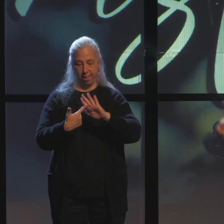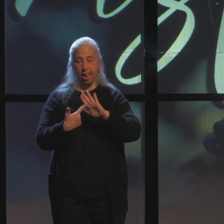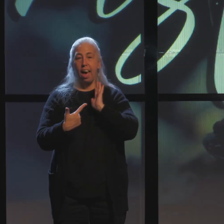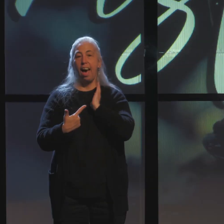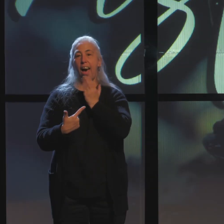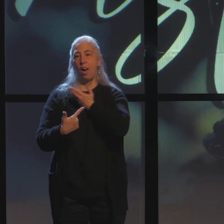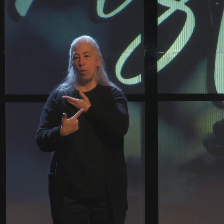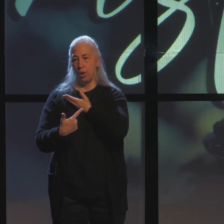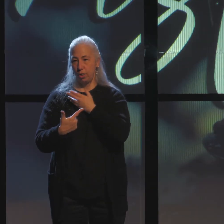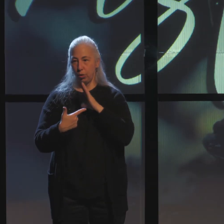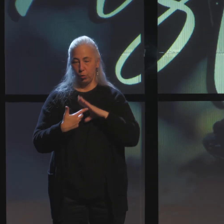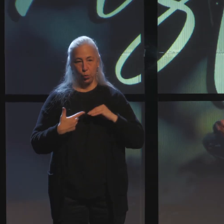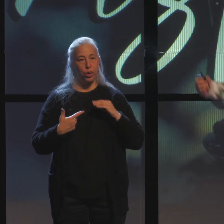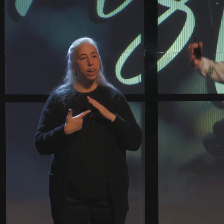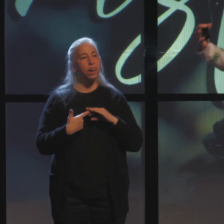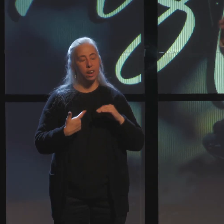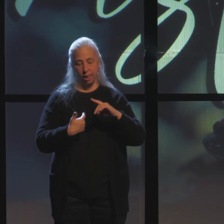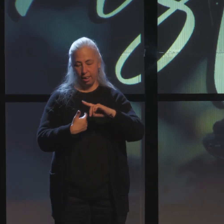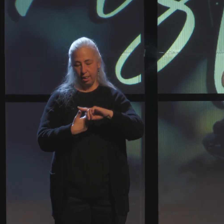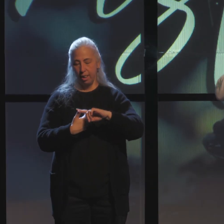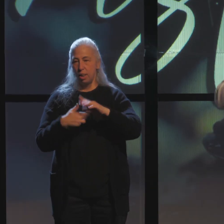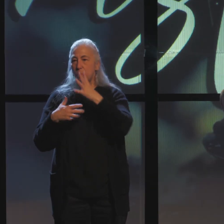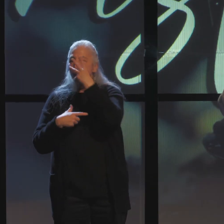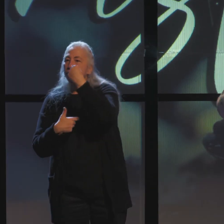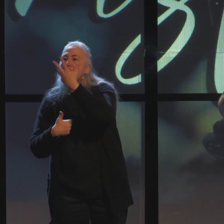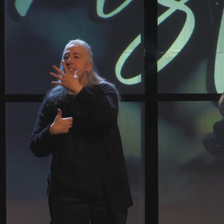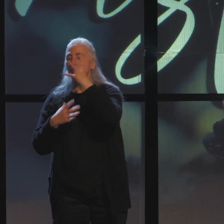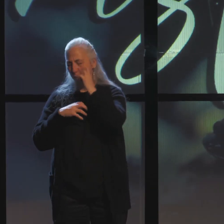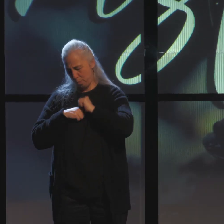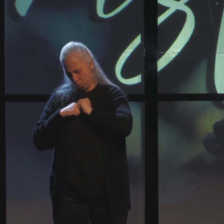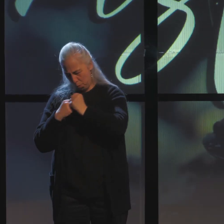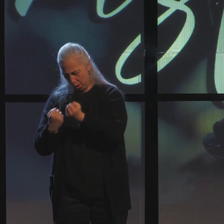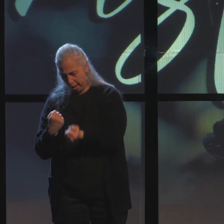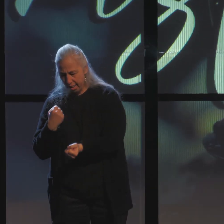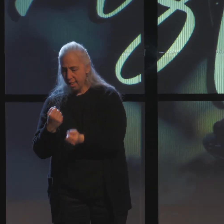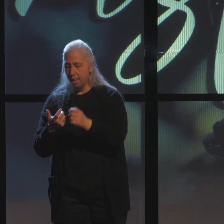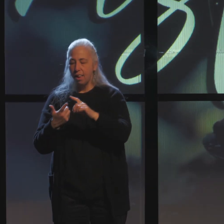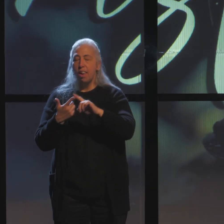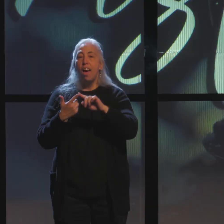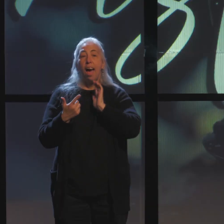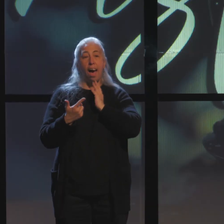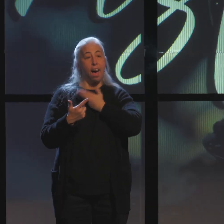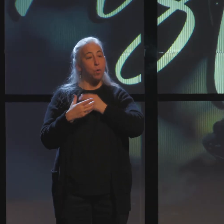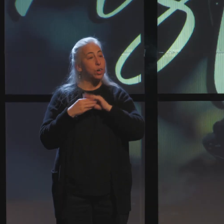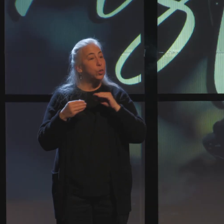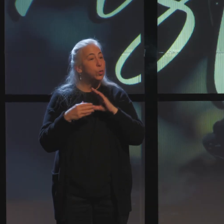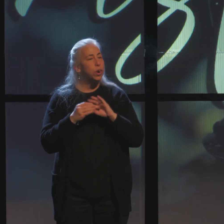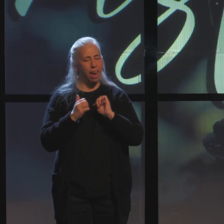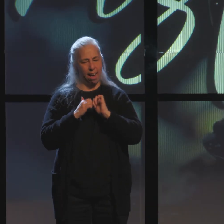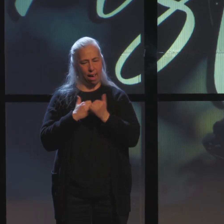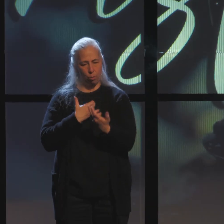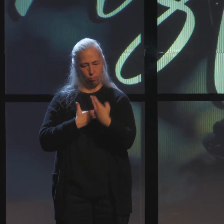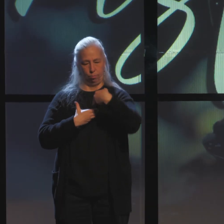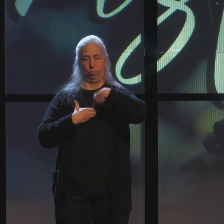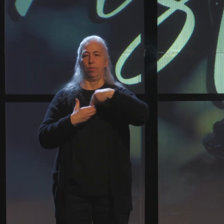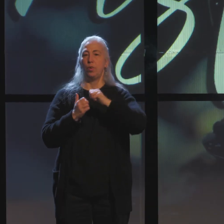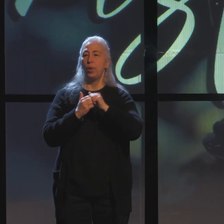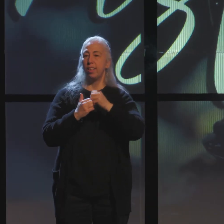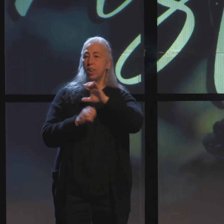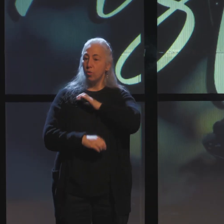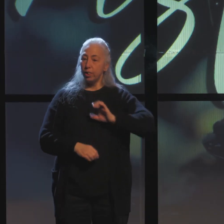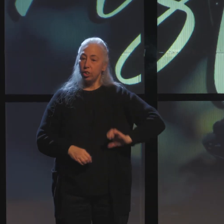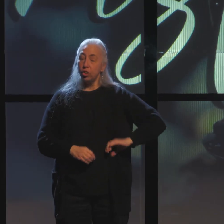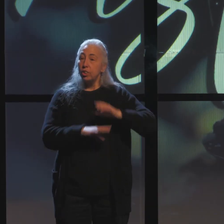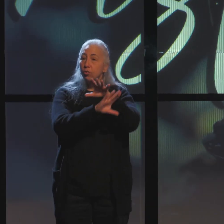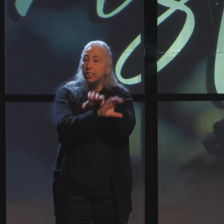its brokenness. We bring our story, the story of what it means to be a participant of a Christian tradition, the story of what it